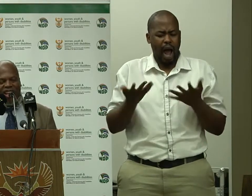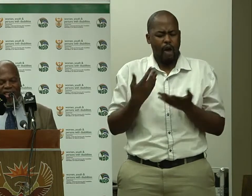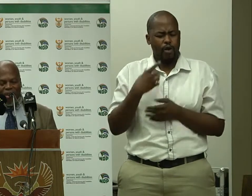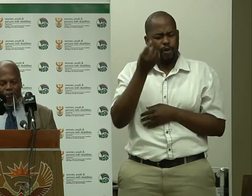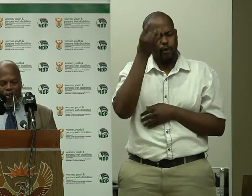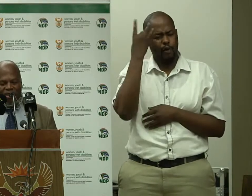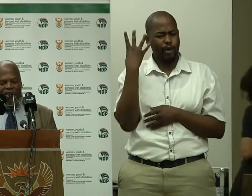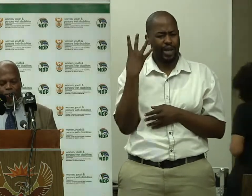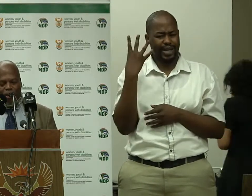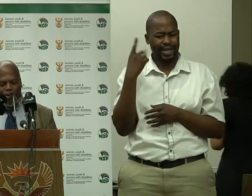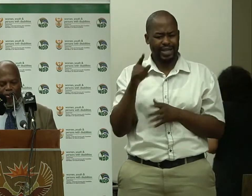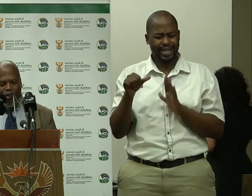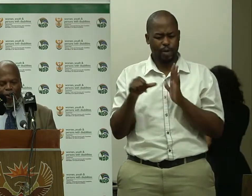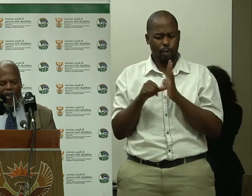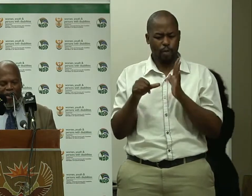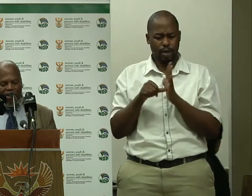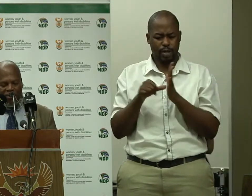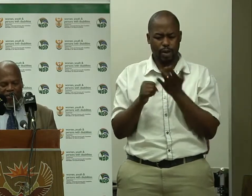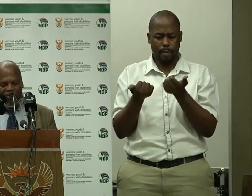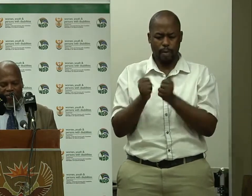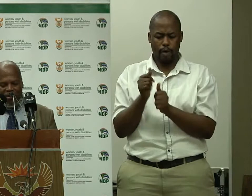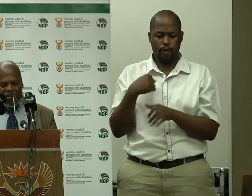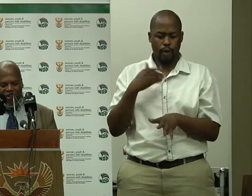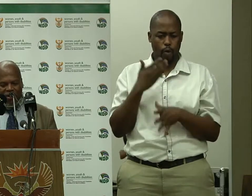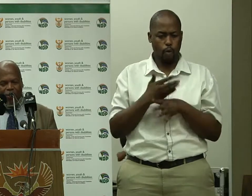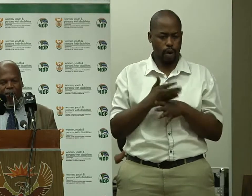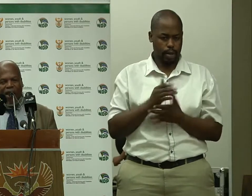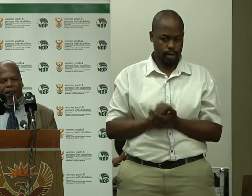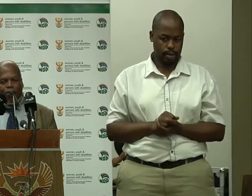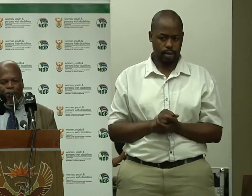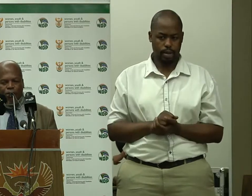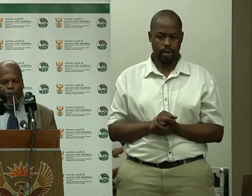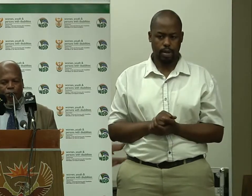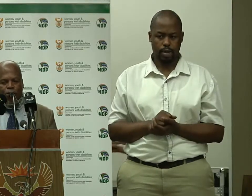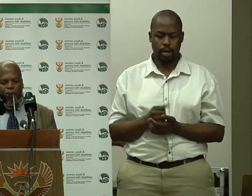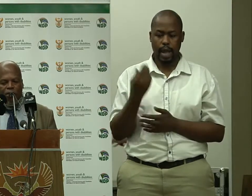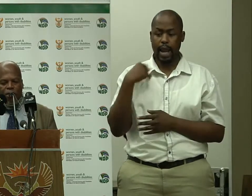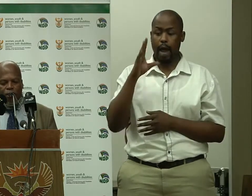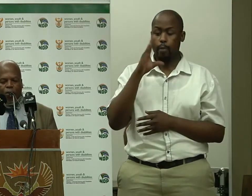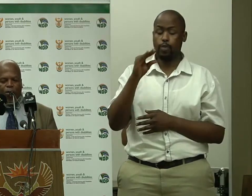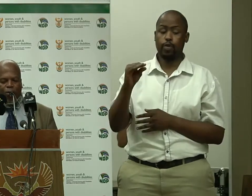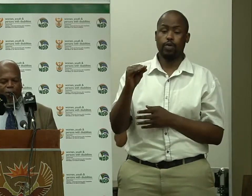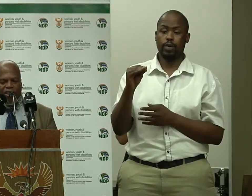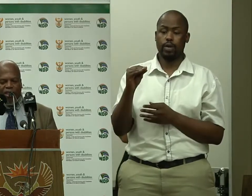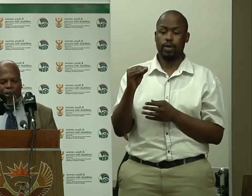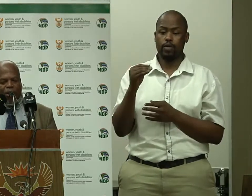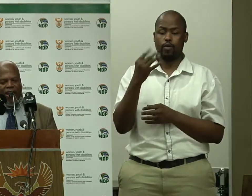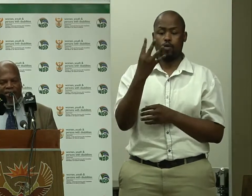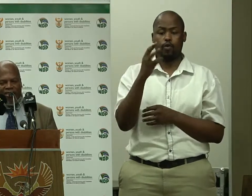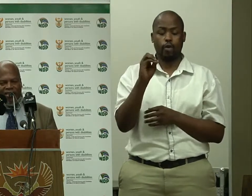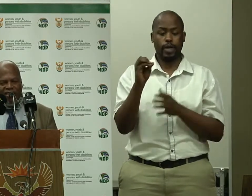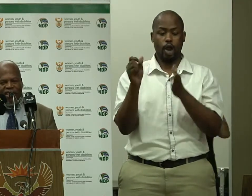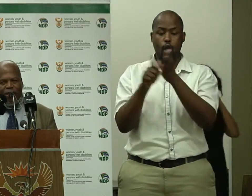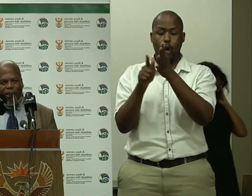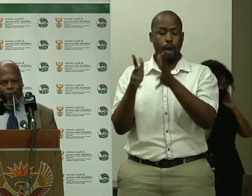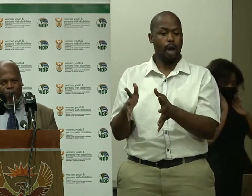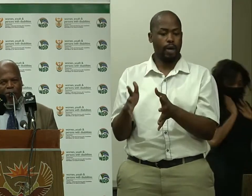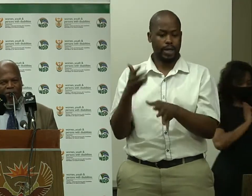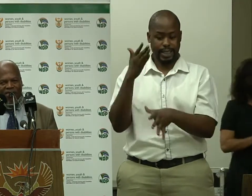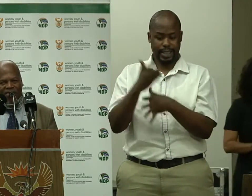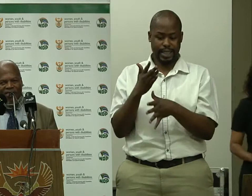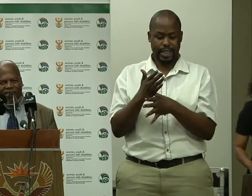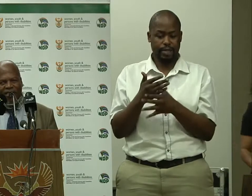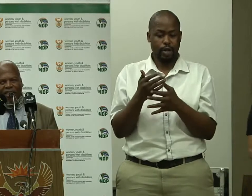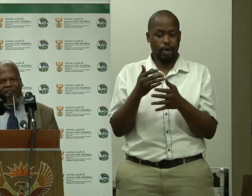forget such an important aspect of our work? You know, and I'm talking to almost 40 lawyers sitting in one room.